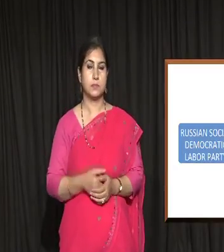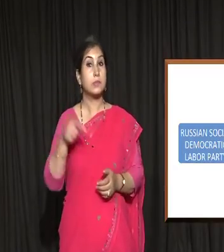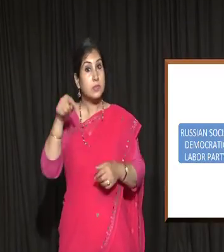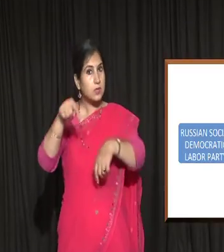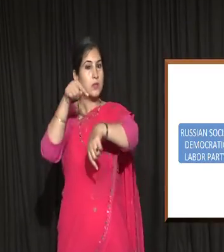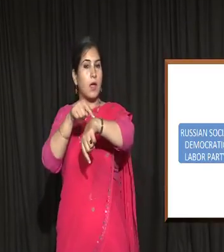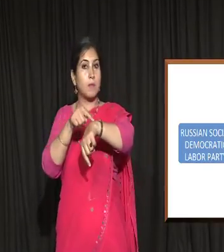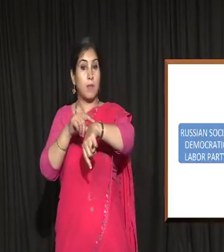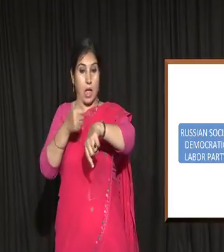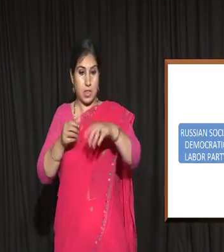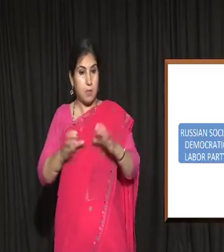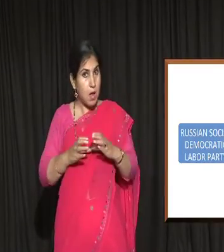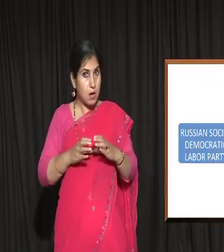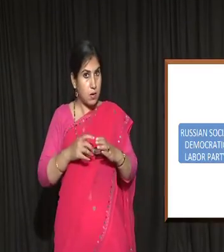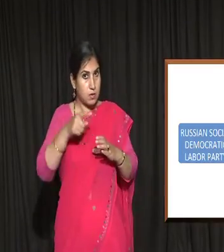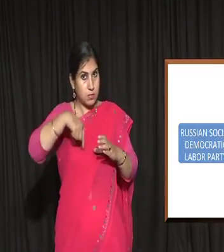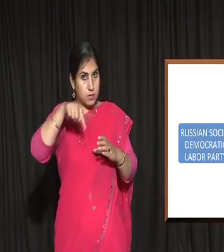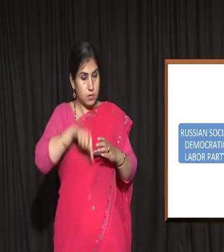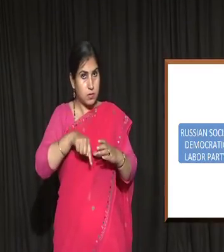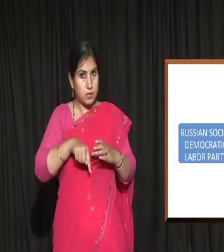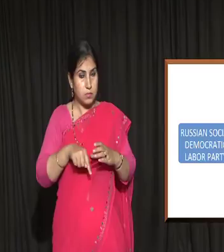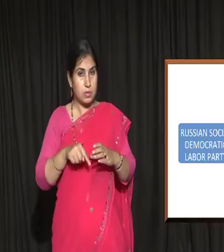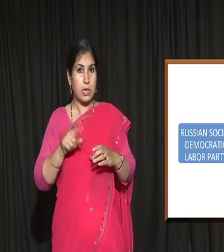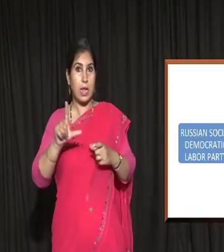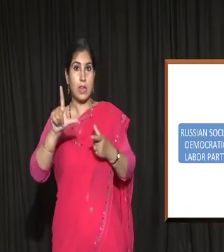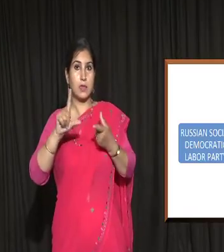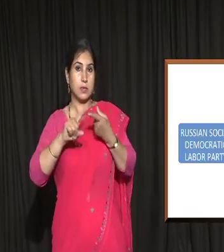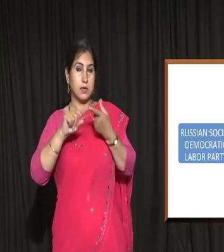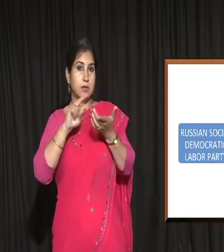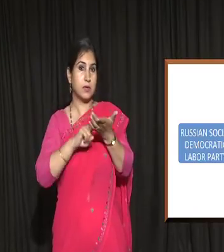At this time, the other party, led by Lenin,